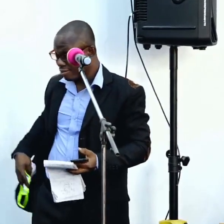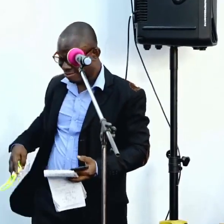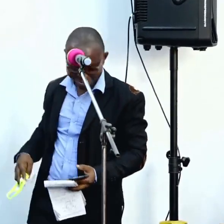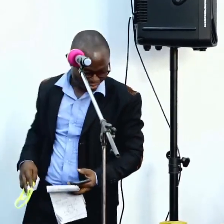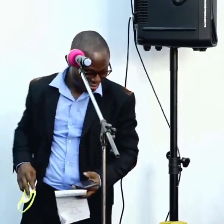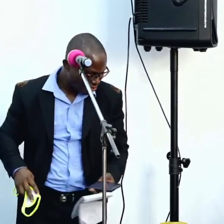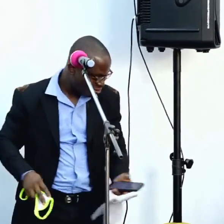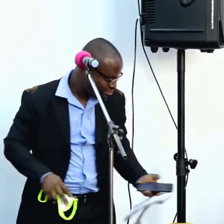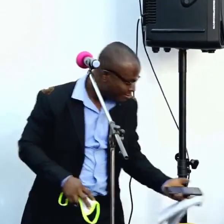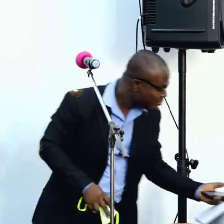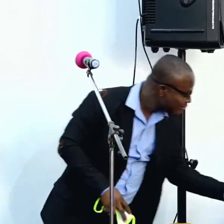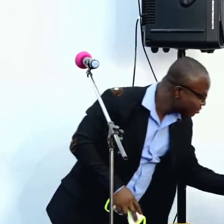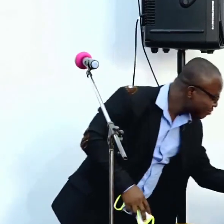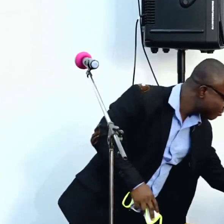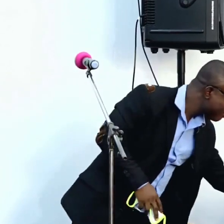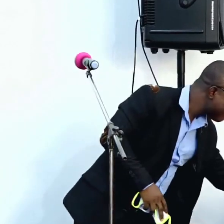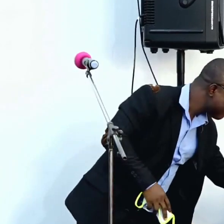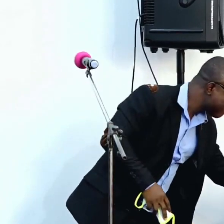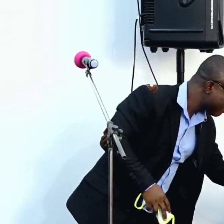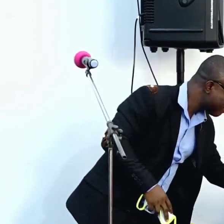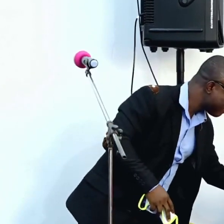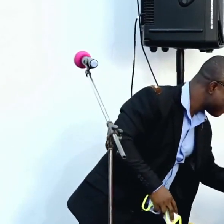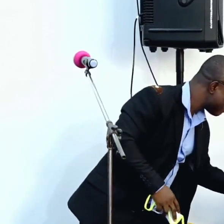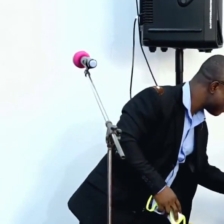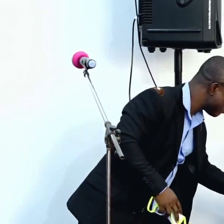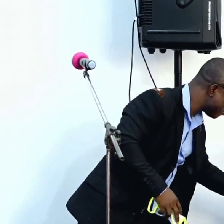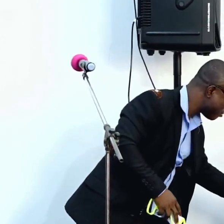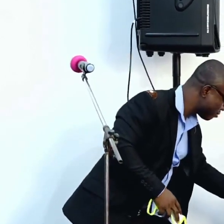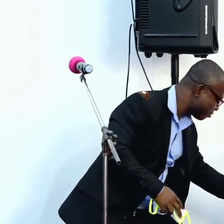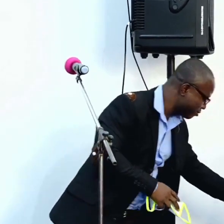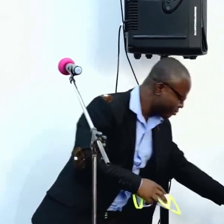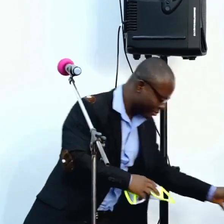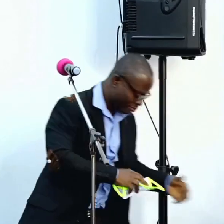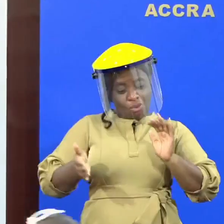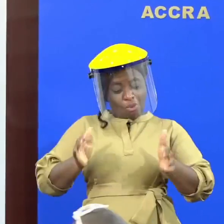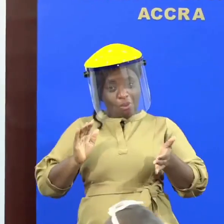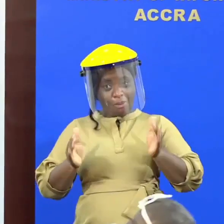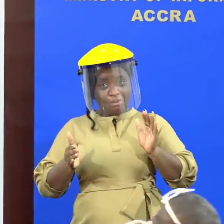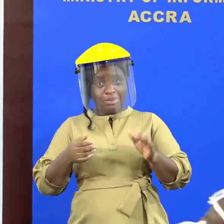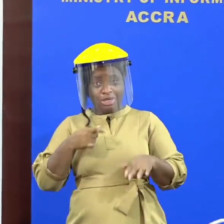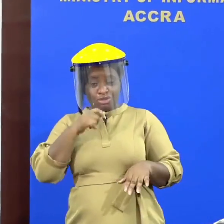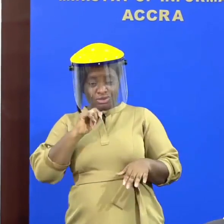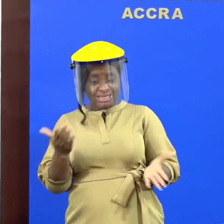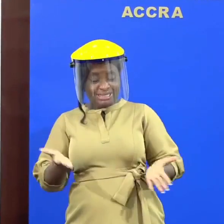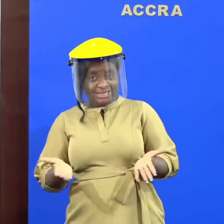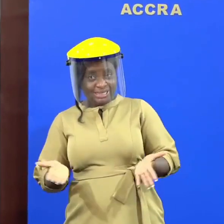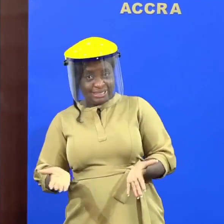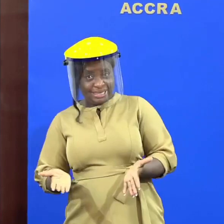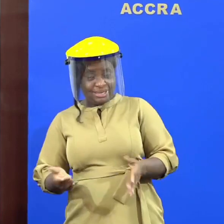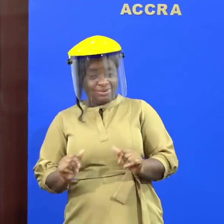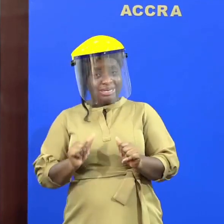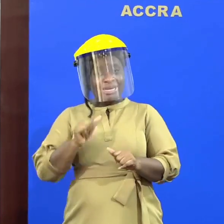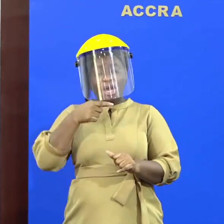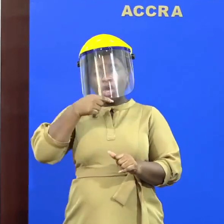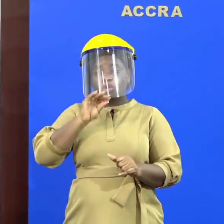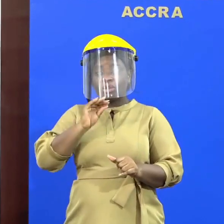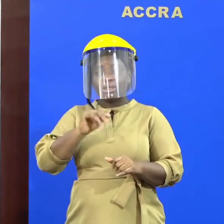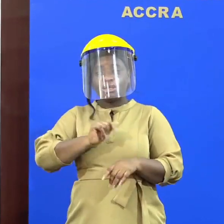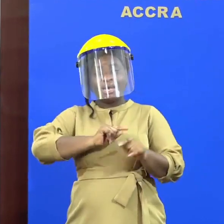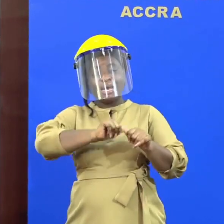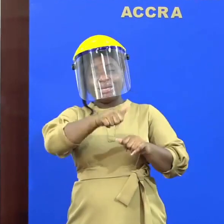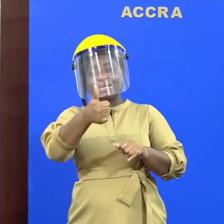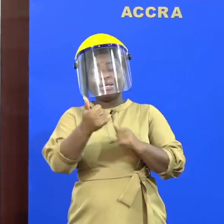about made in Ghana chocolate. If you compare made in Ghana chocolate and chocolate from elsewhere,